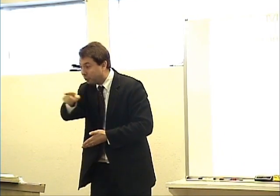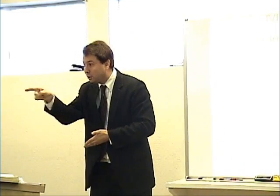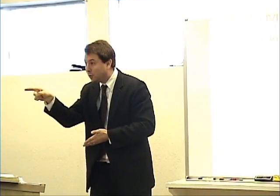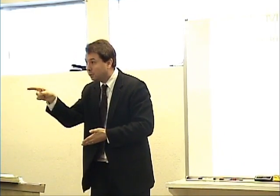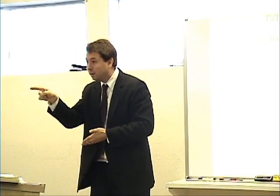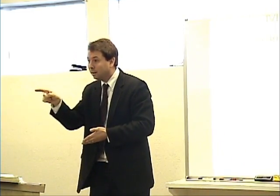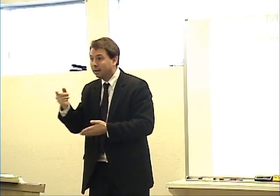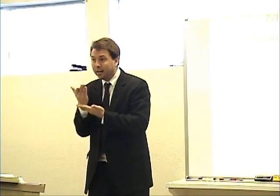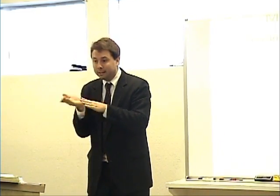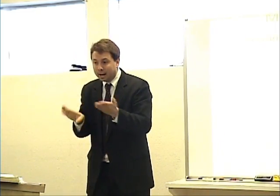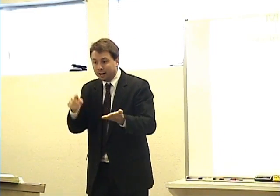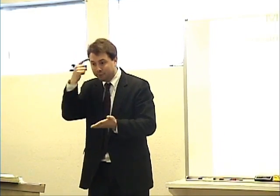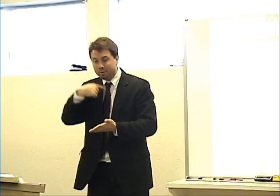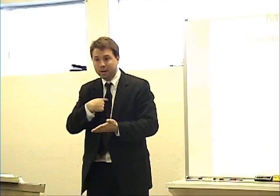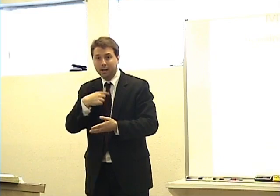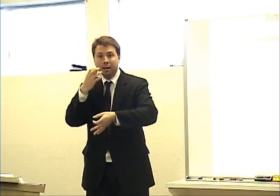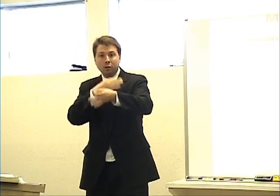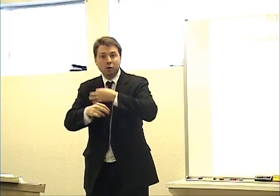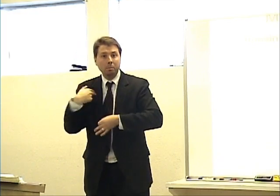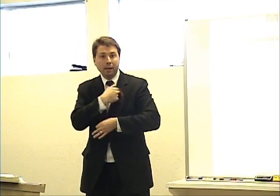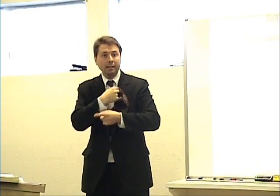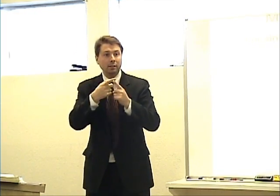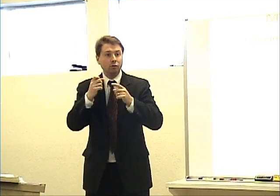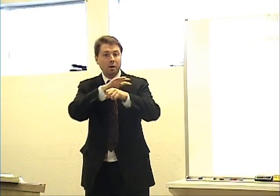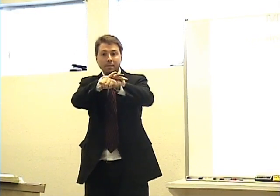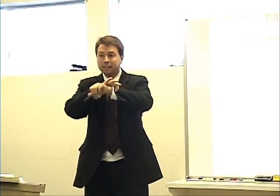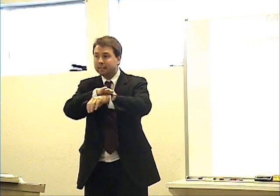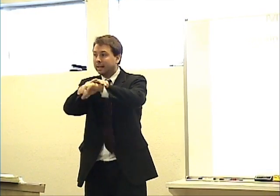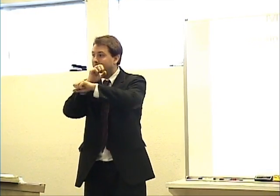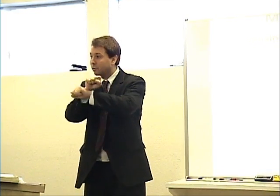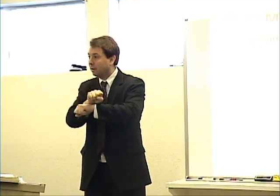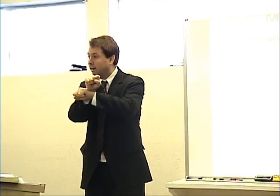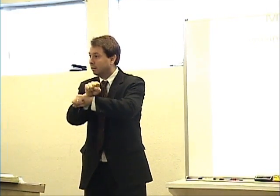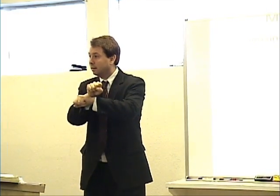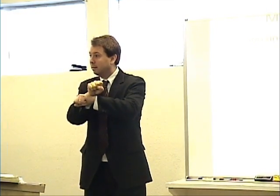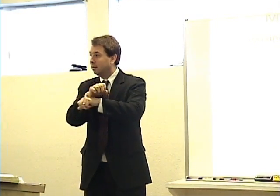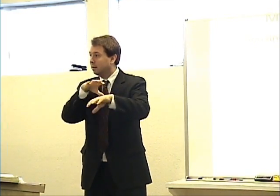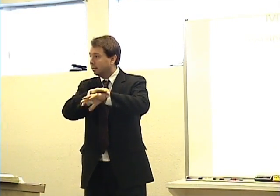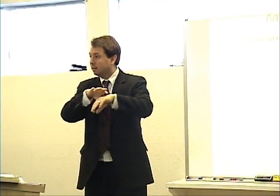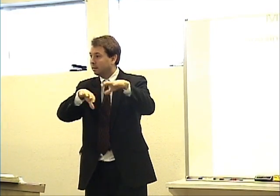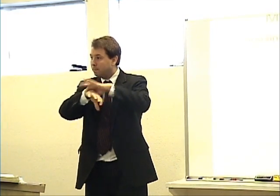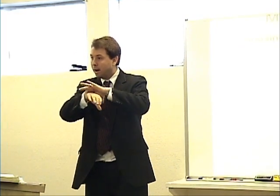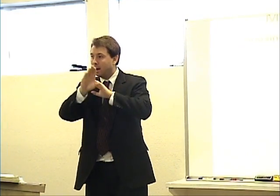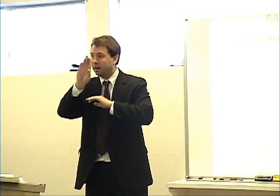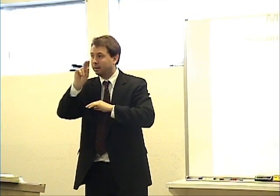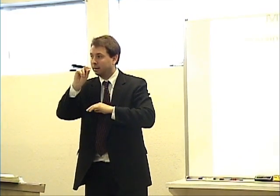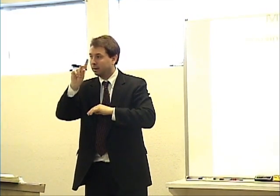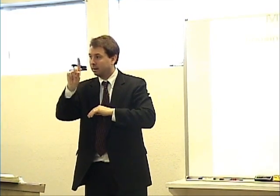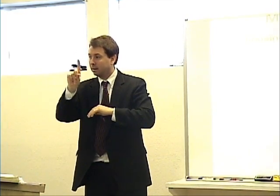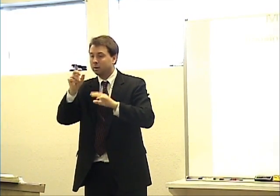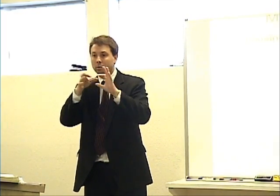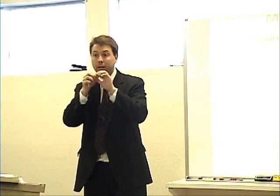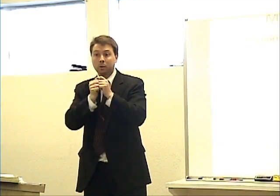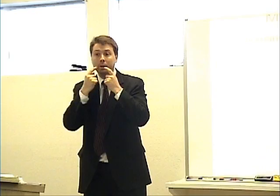you. He died for me. To replace us from the slavery. The bond. Living in